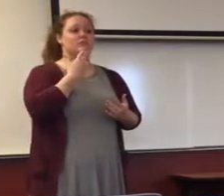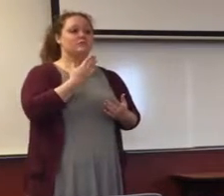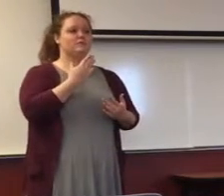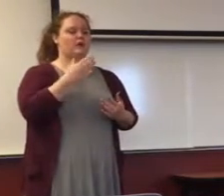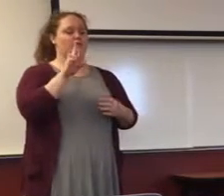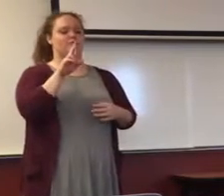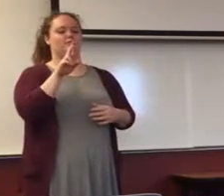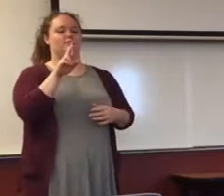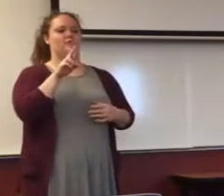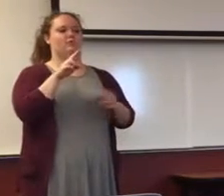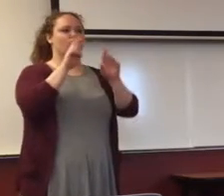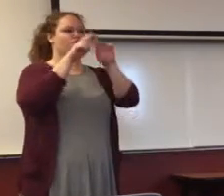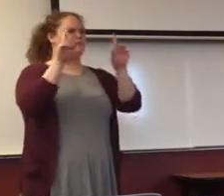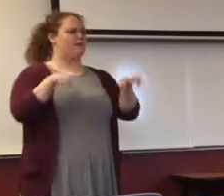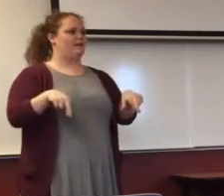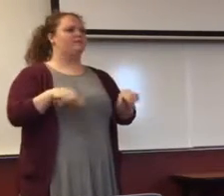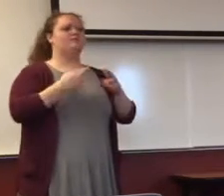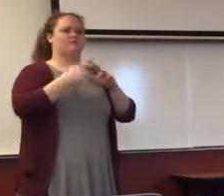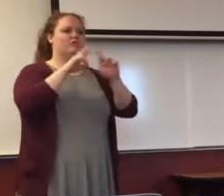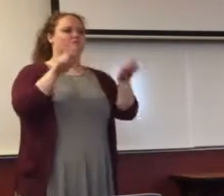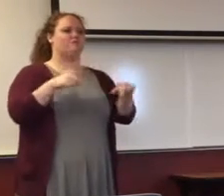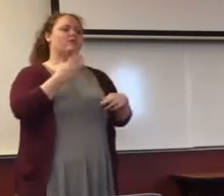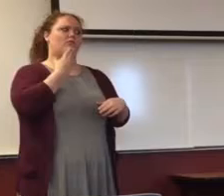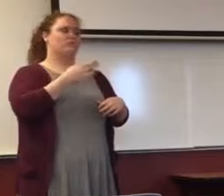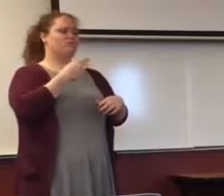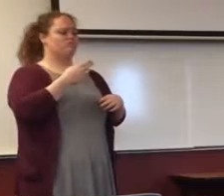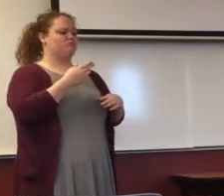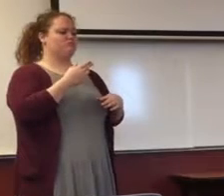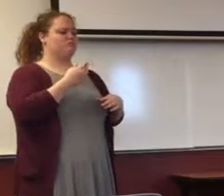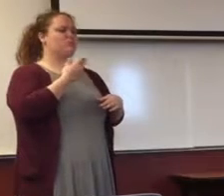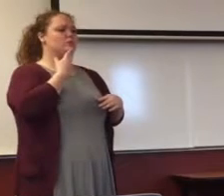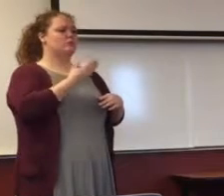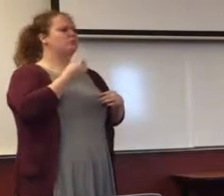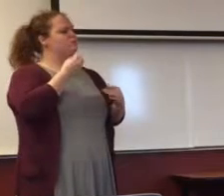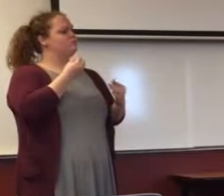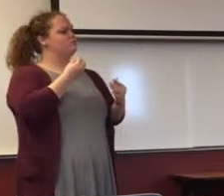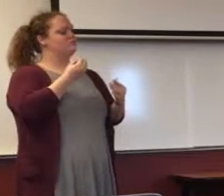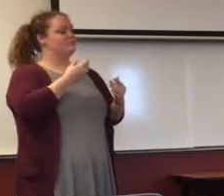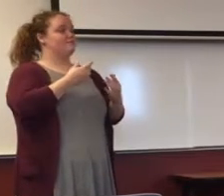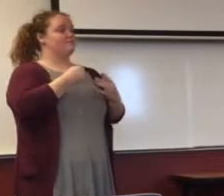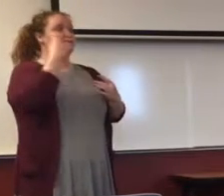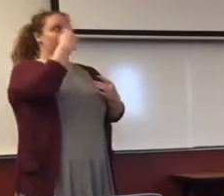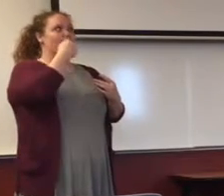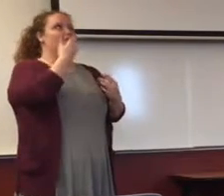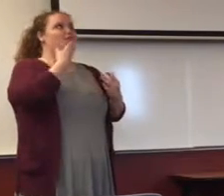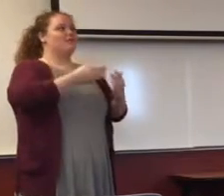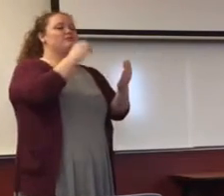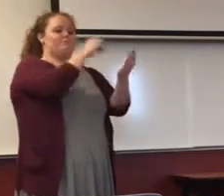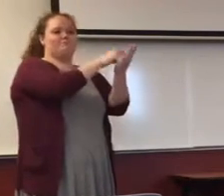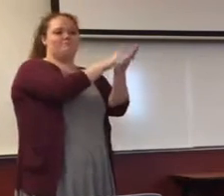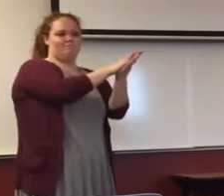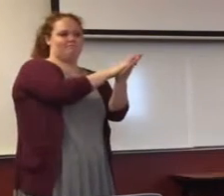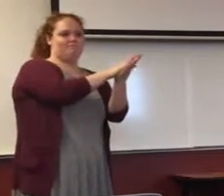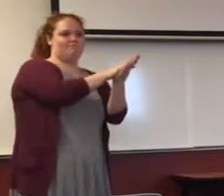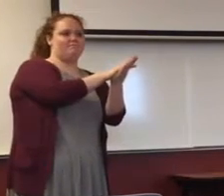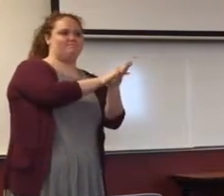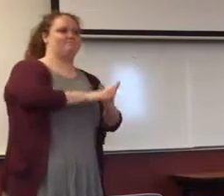have planned, they have called, they have endured me yelling at them. They have, I'm like, no, I need that, I need to know that